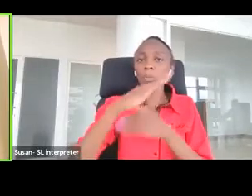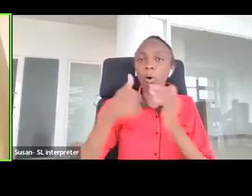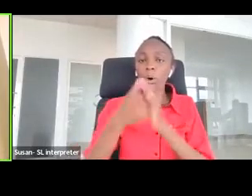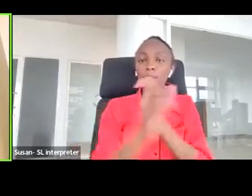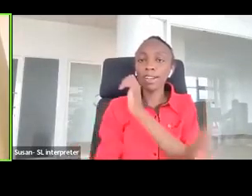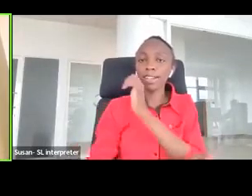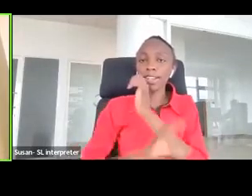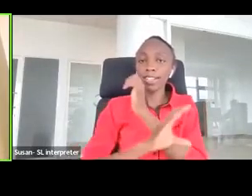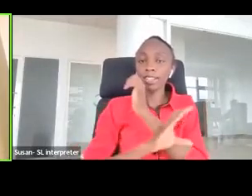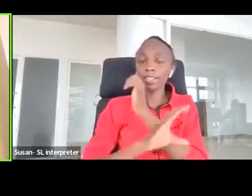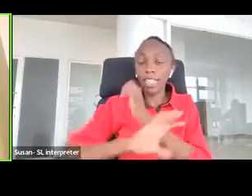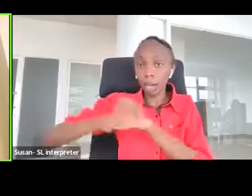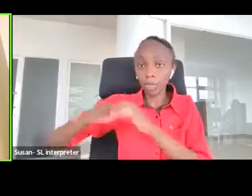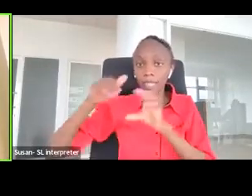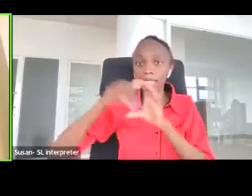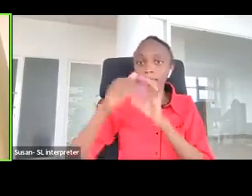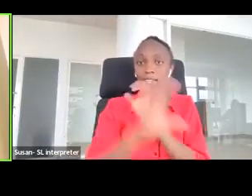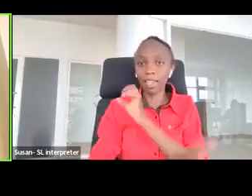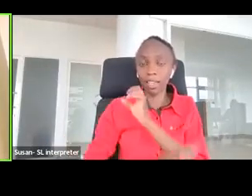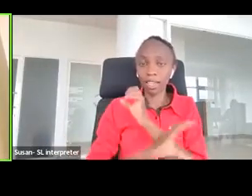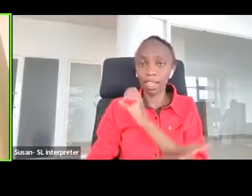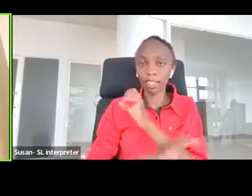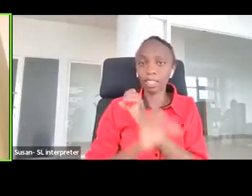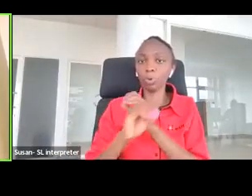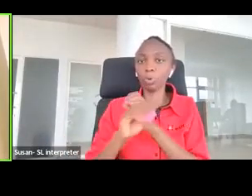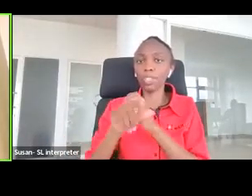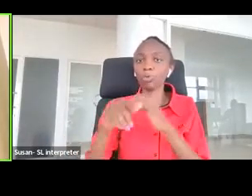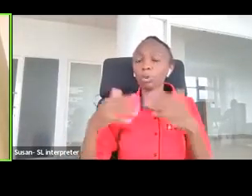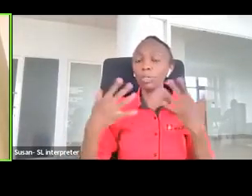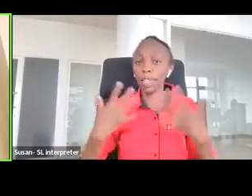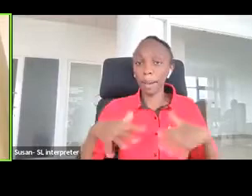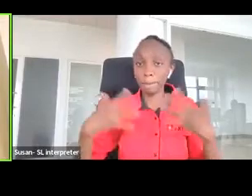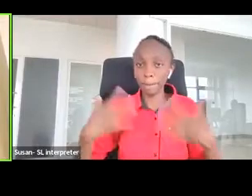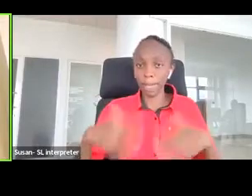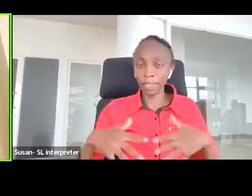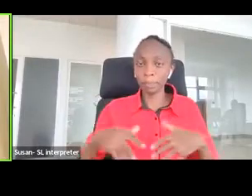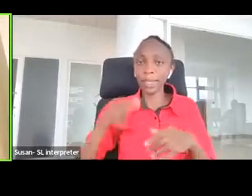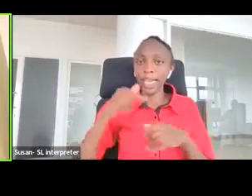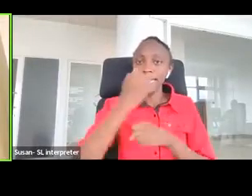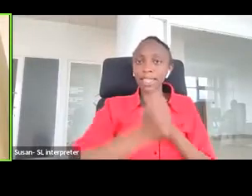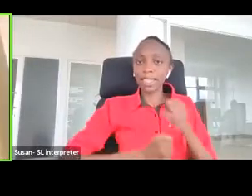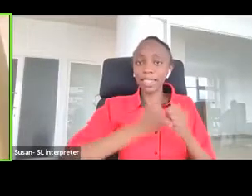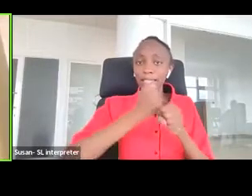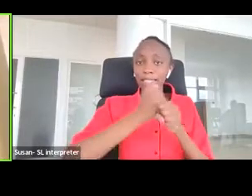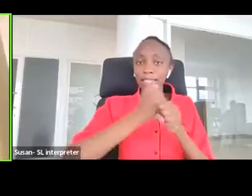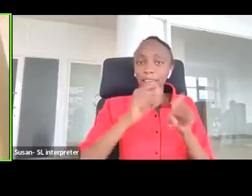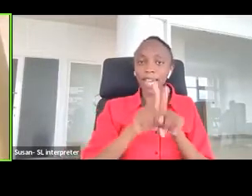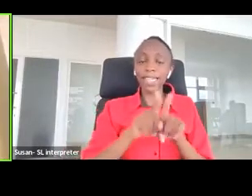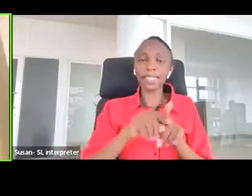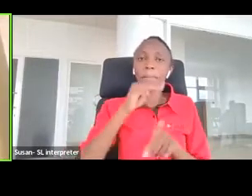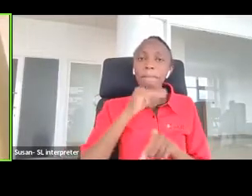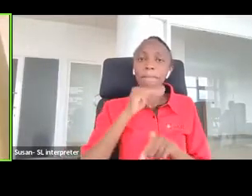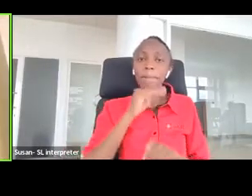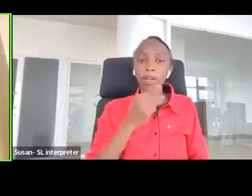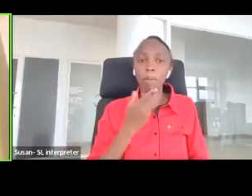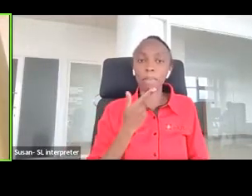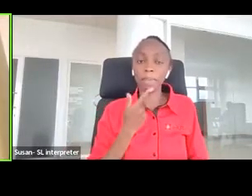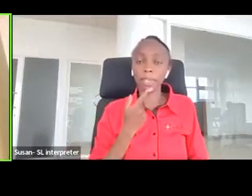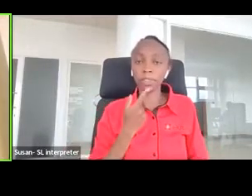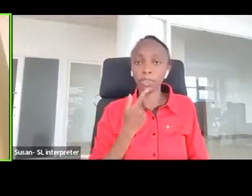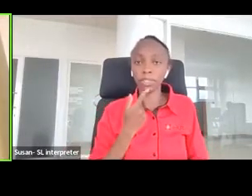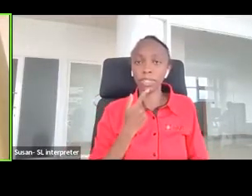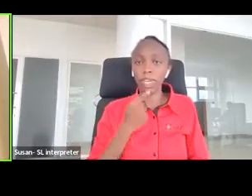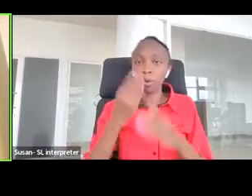surprising and wonderful. This year, as Michael mentioned, with the addition of